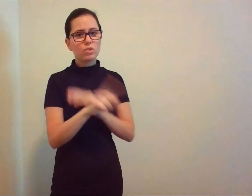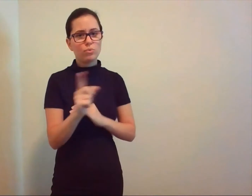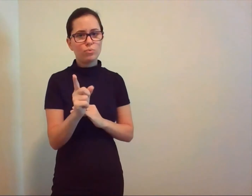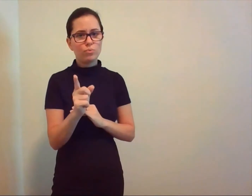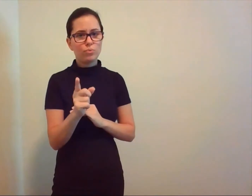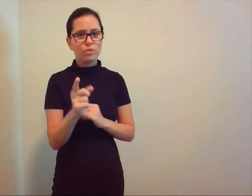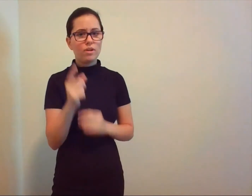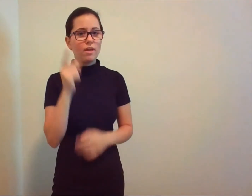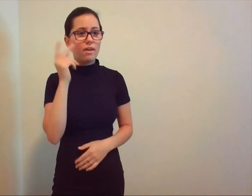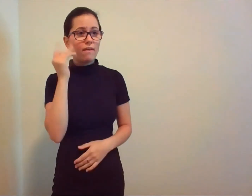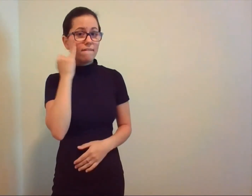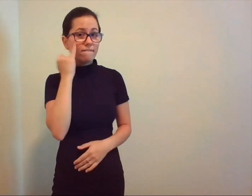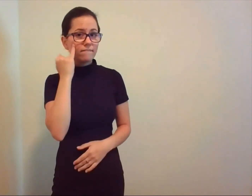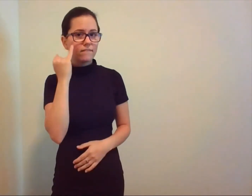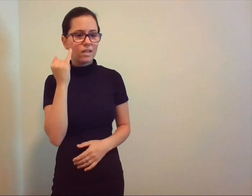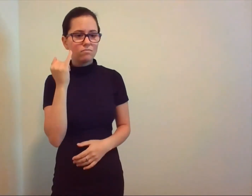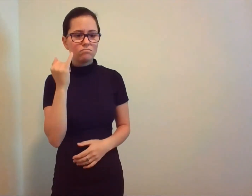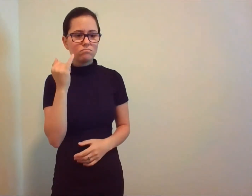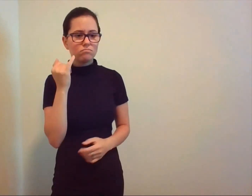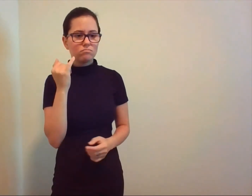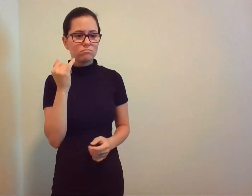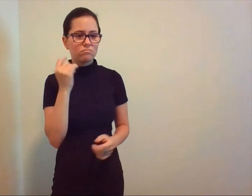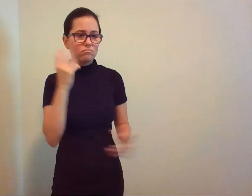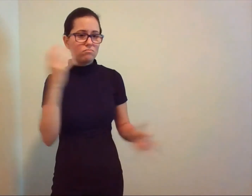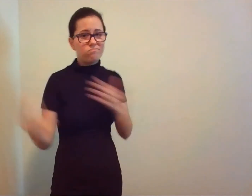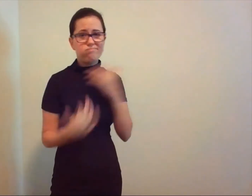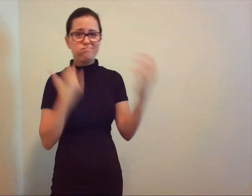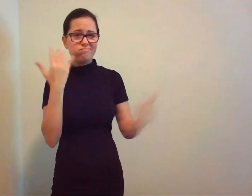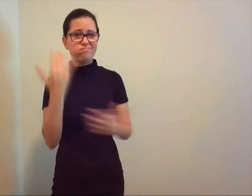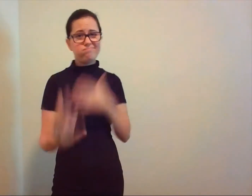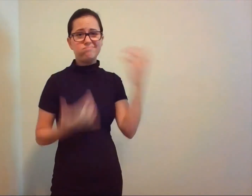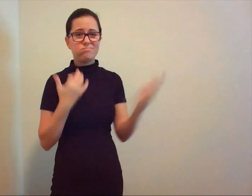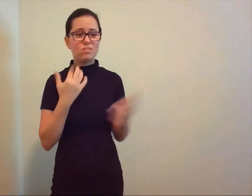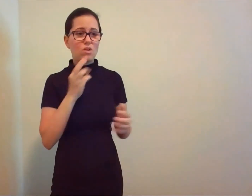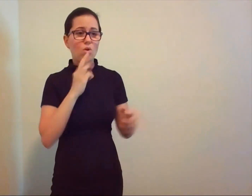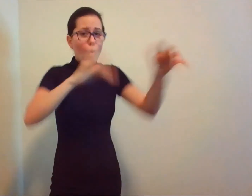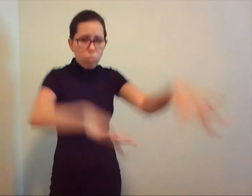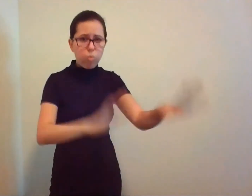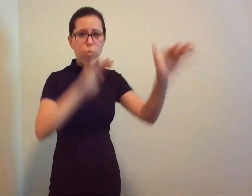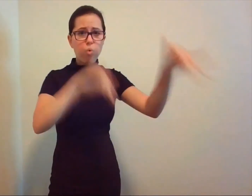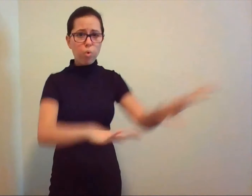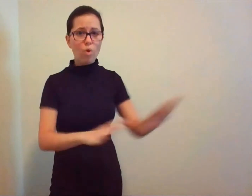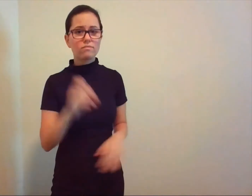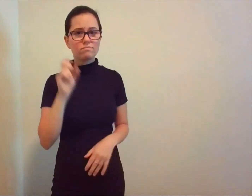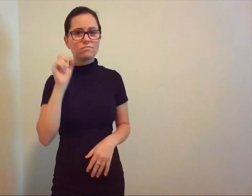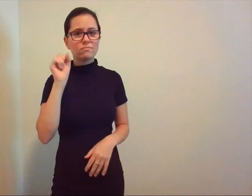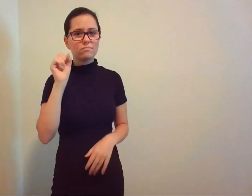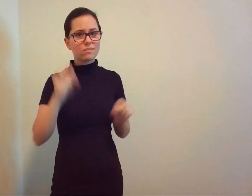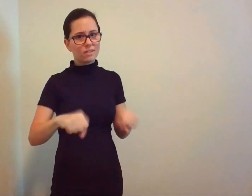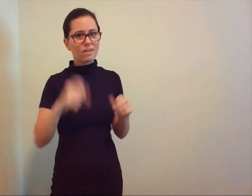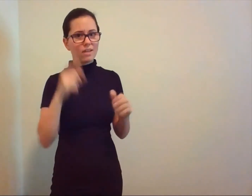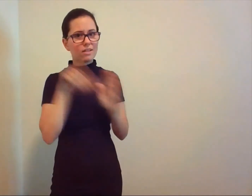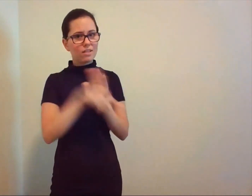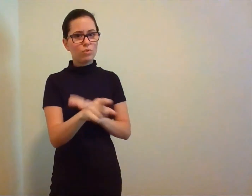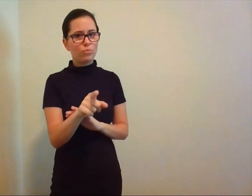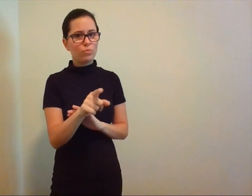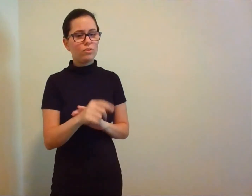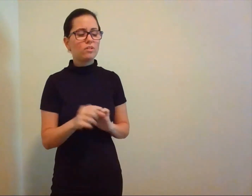But there's something meditative about sitting there and there's people who they live on the beach and they get to know everything.